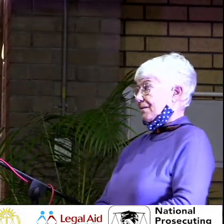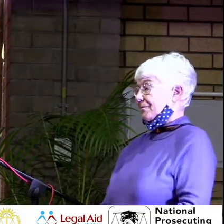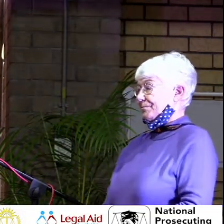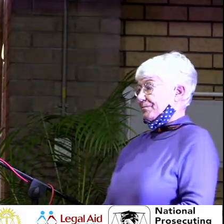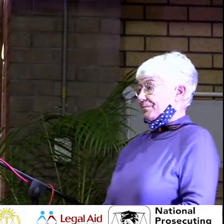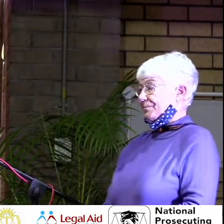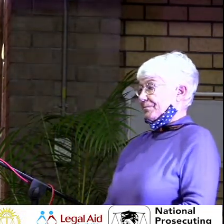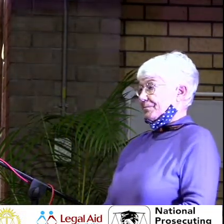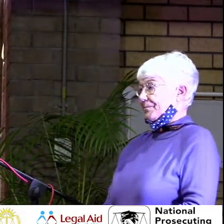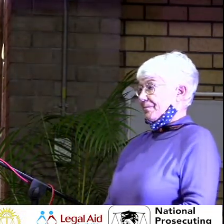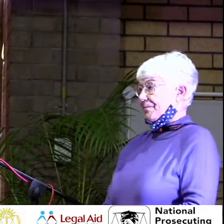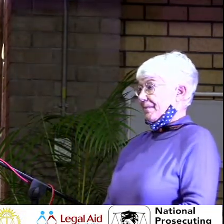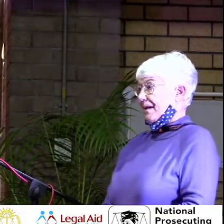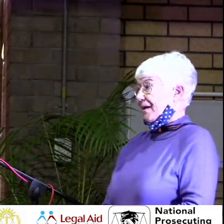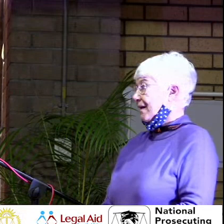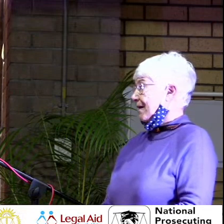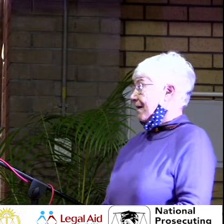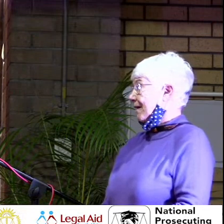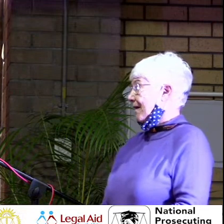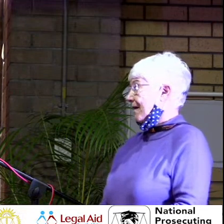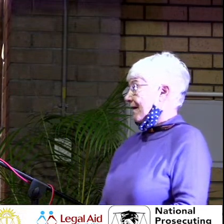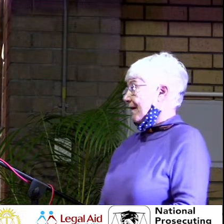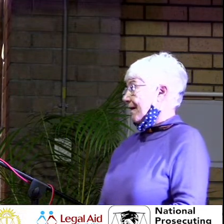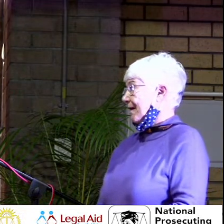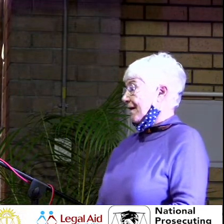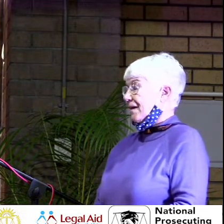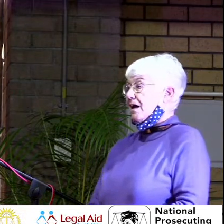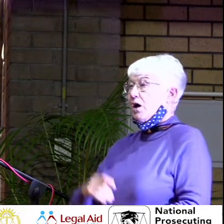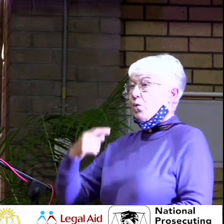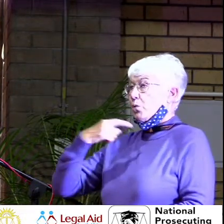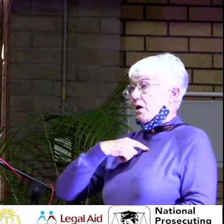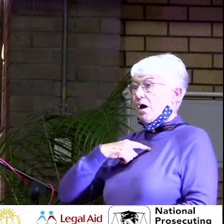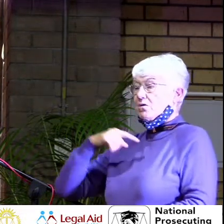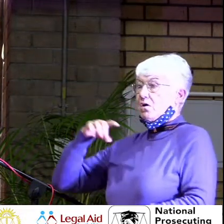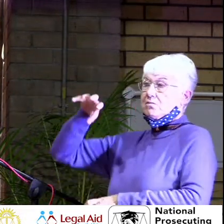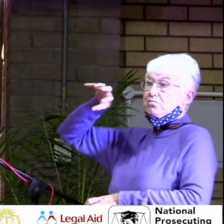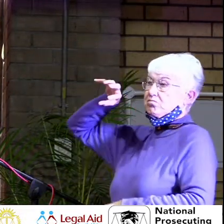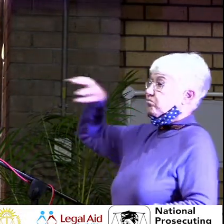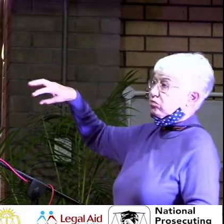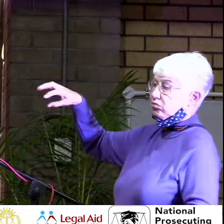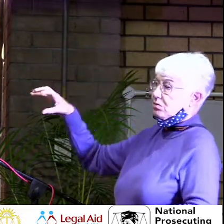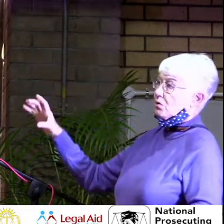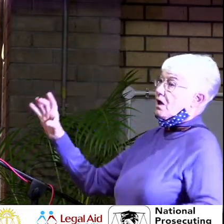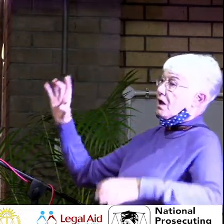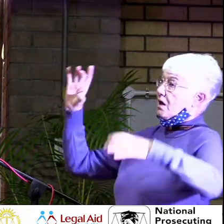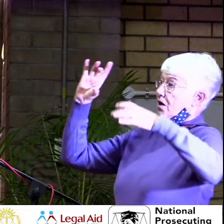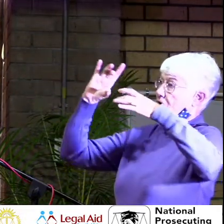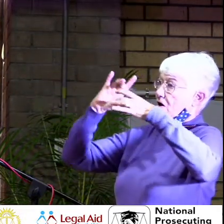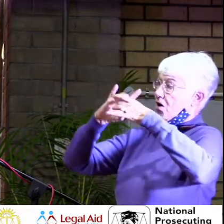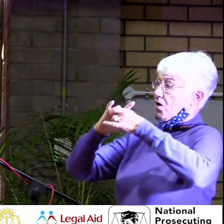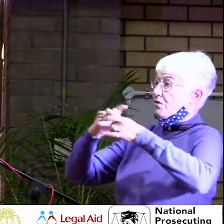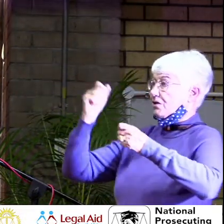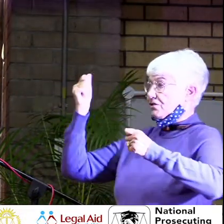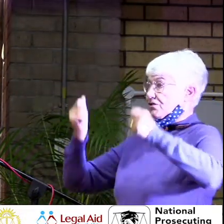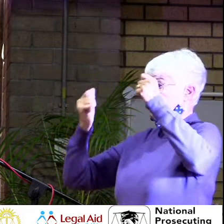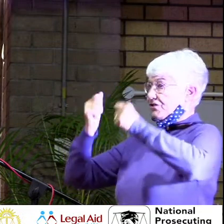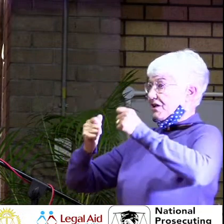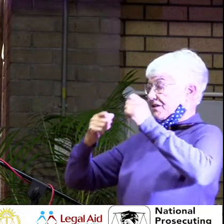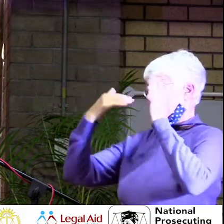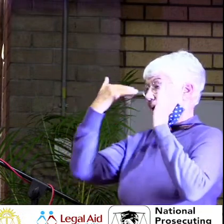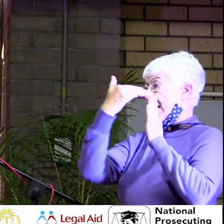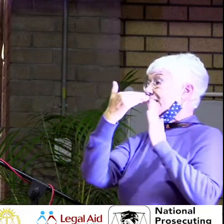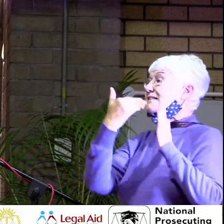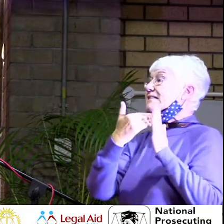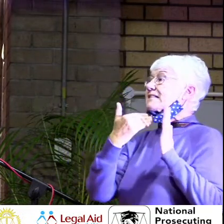justice system. We are not existing in isolation. And our role is indeed